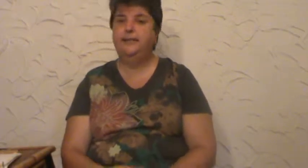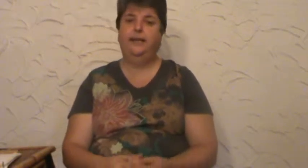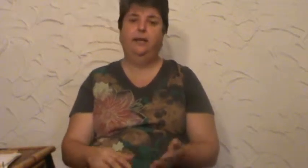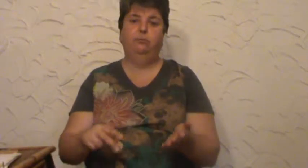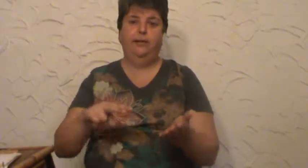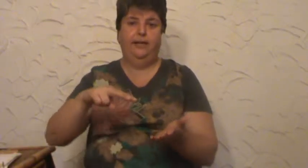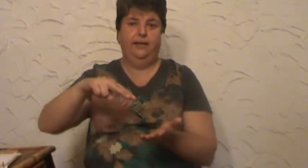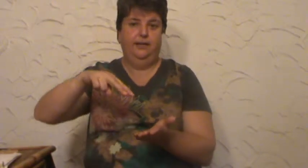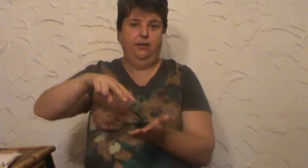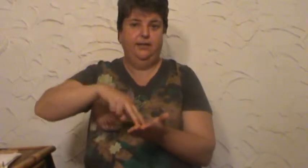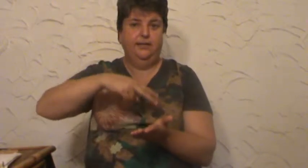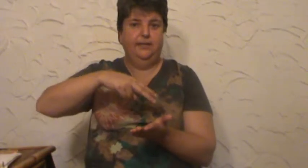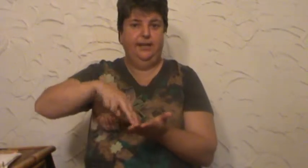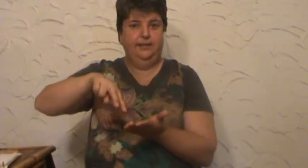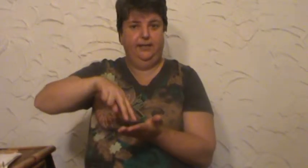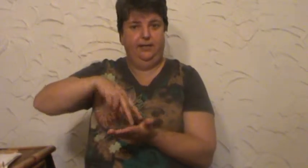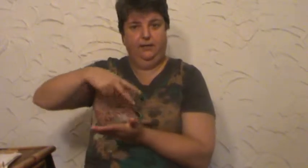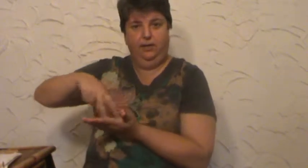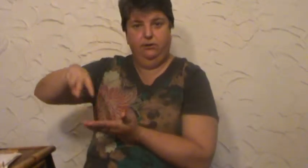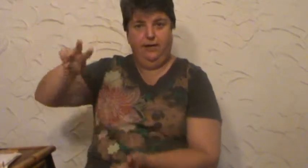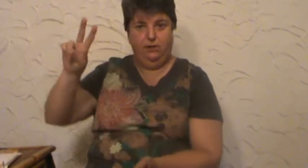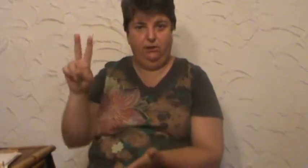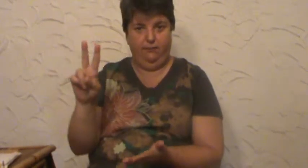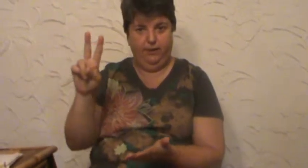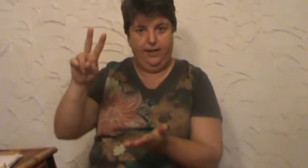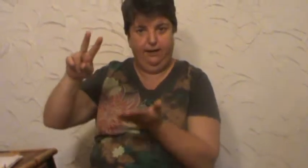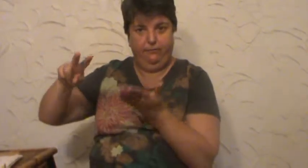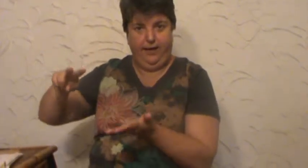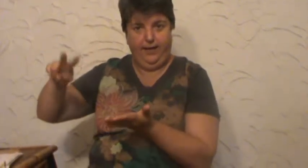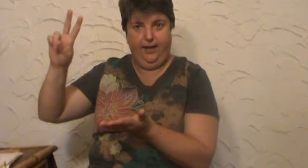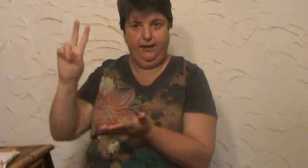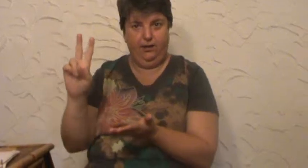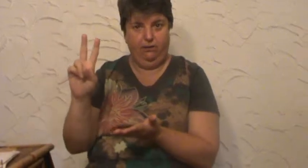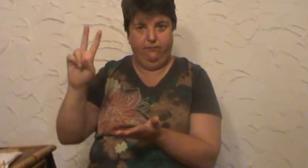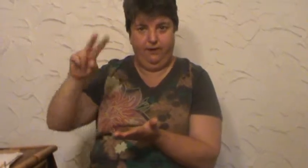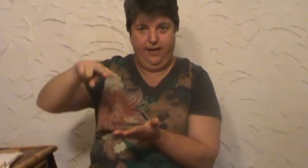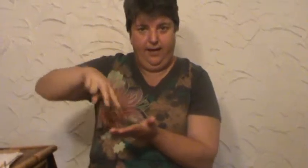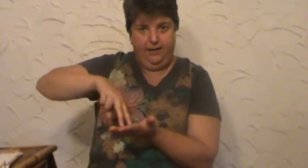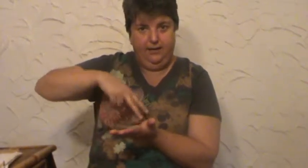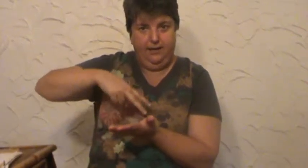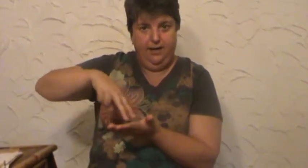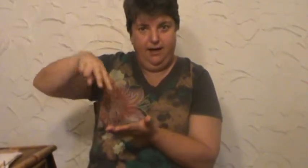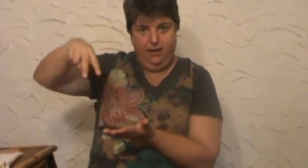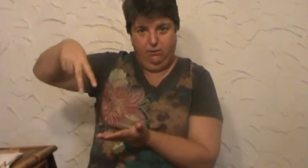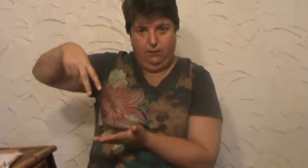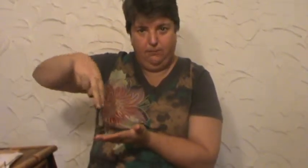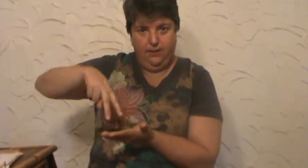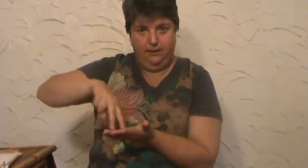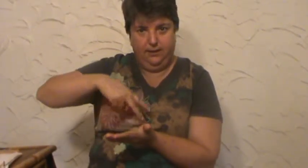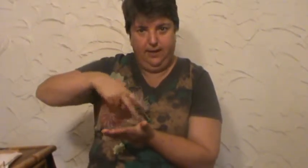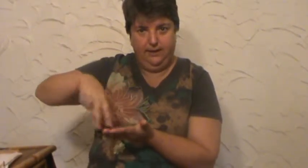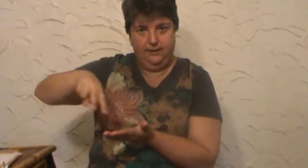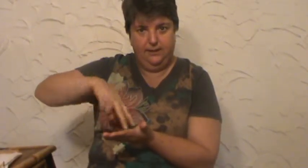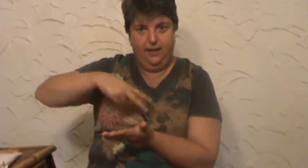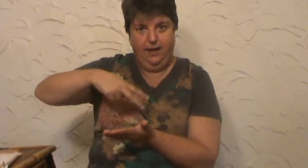Dancing and reading. Now this is dancing, like you're dancing. You have your E flat hand and you have a V hand, and those represent the legs, and